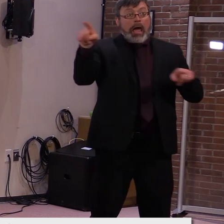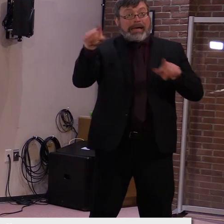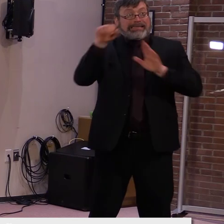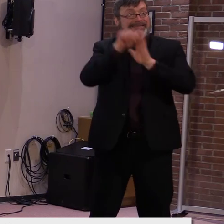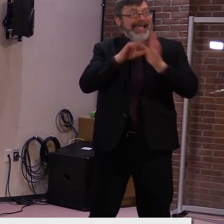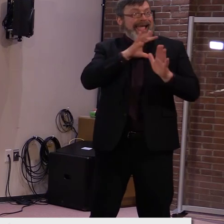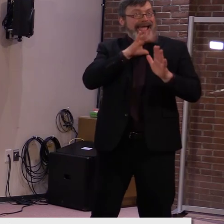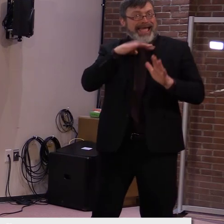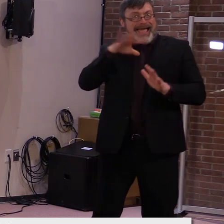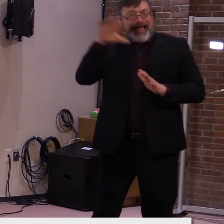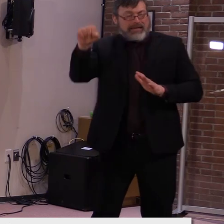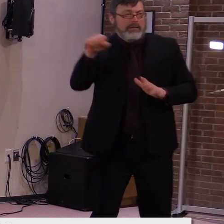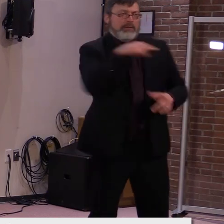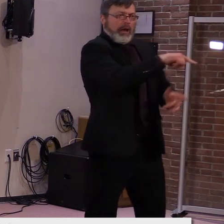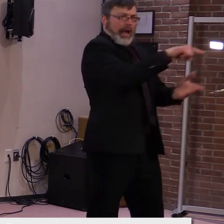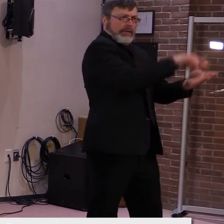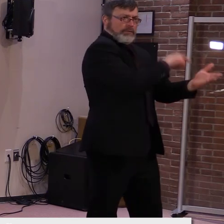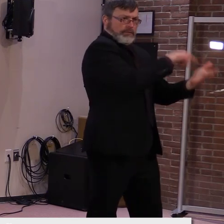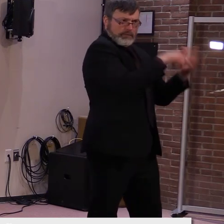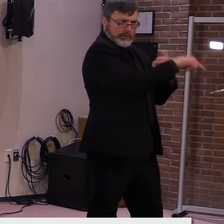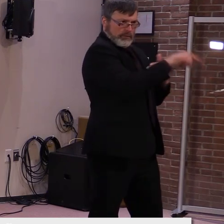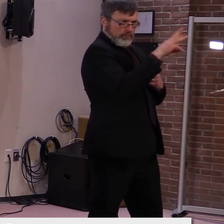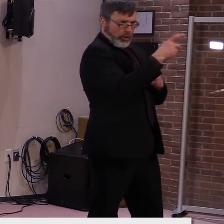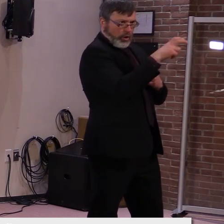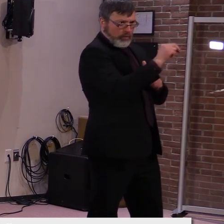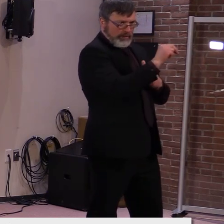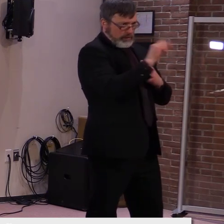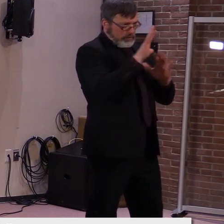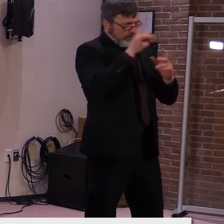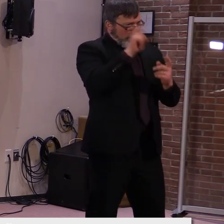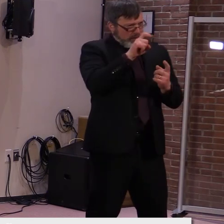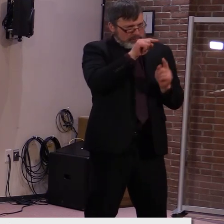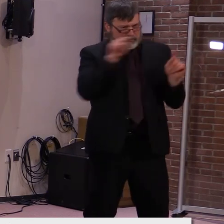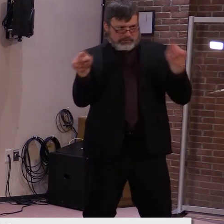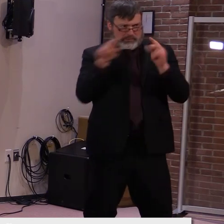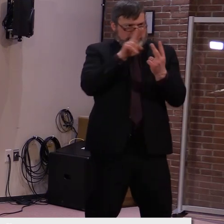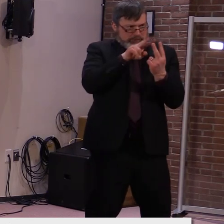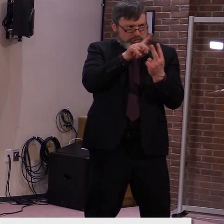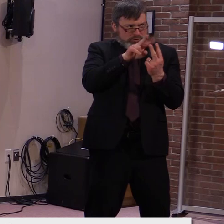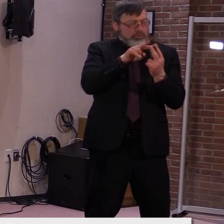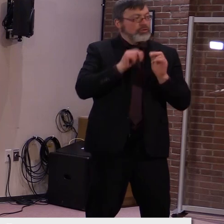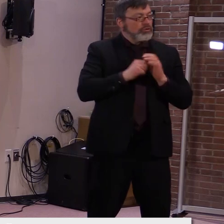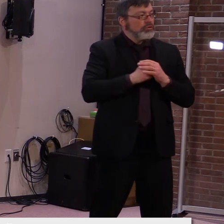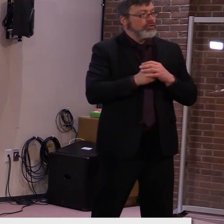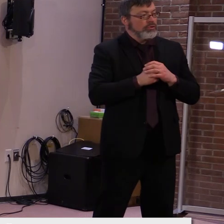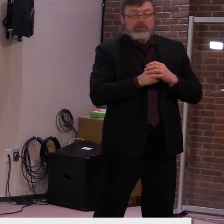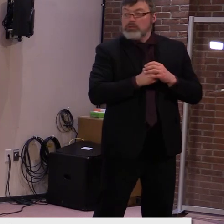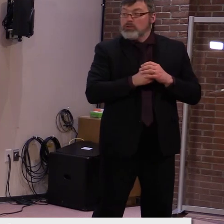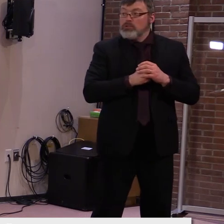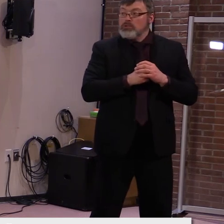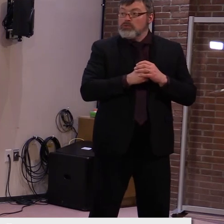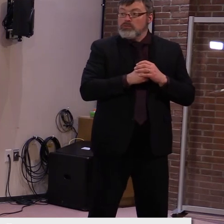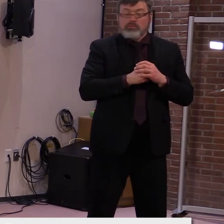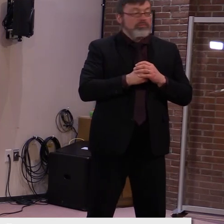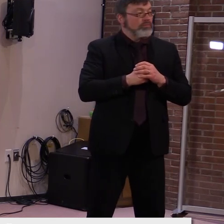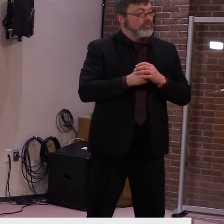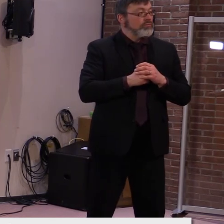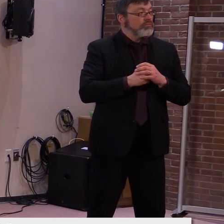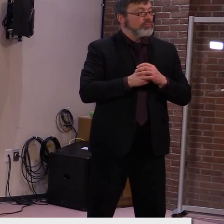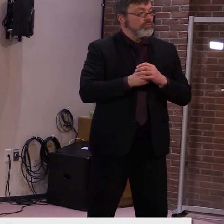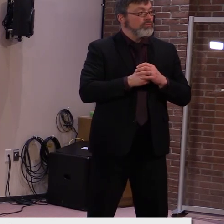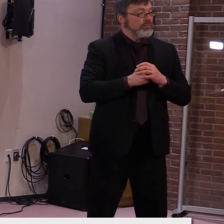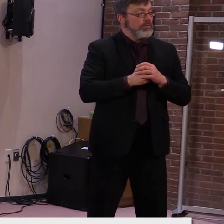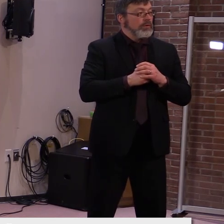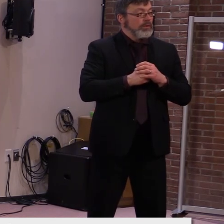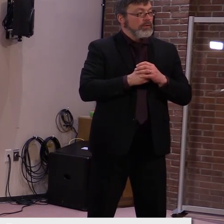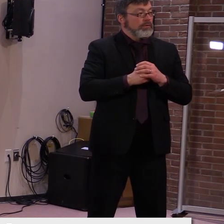future, and we will announce it when it's ready, 1A will be coming through the centralized registration system of the